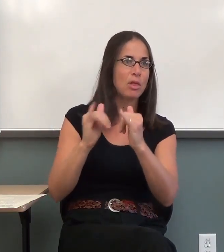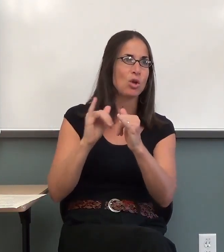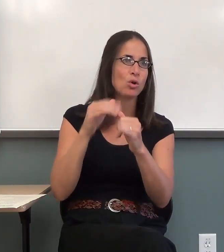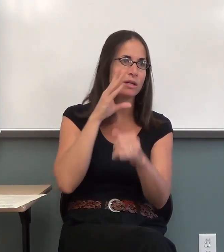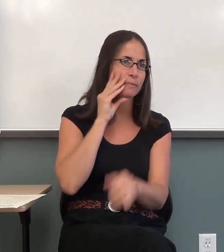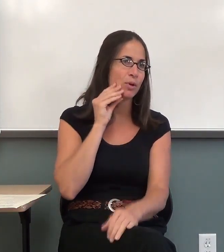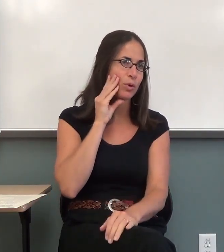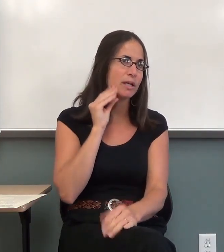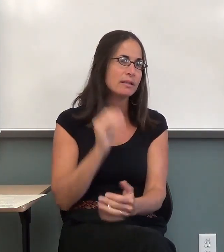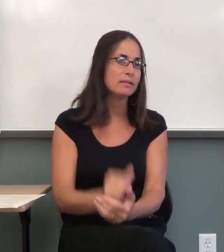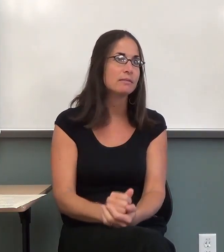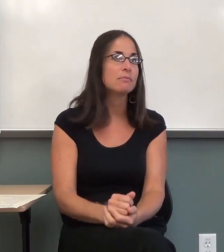a paragraph about